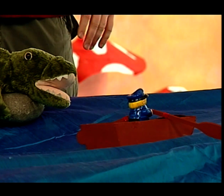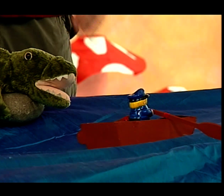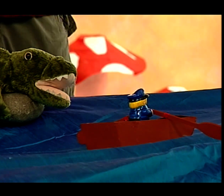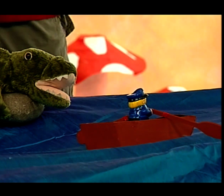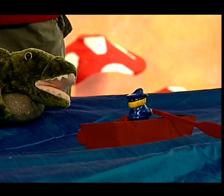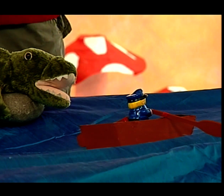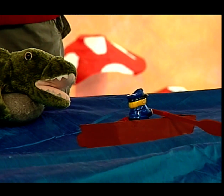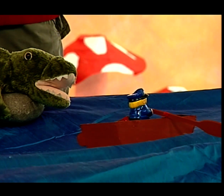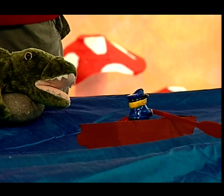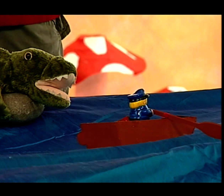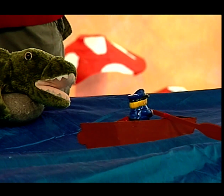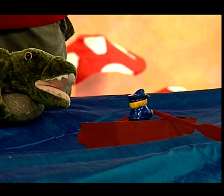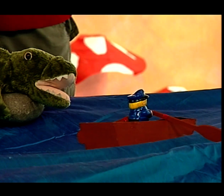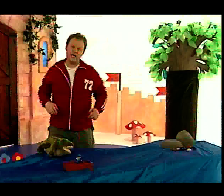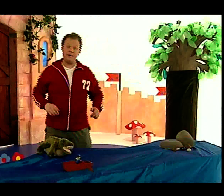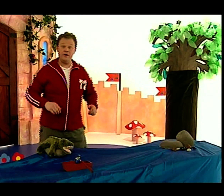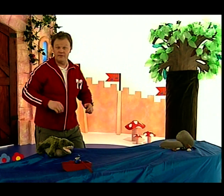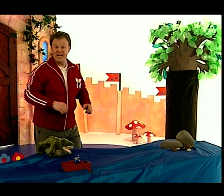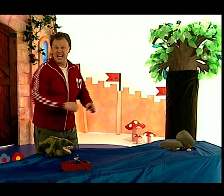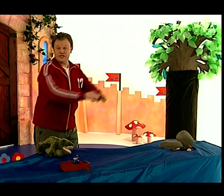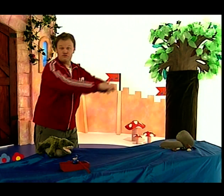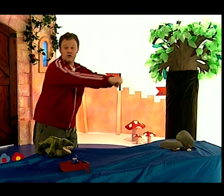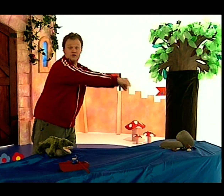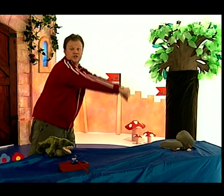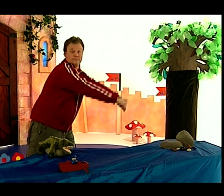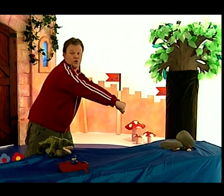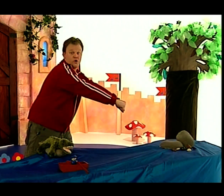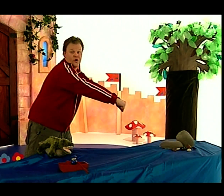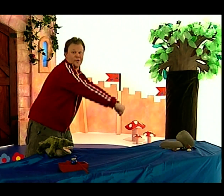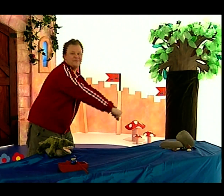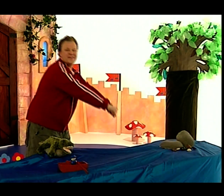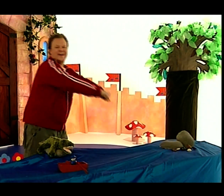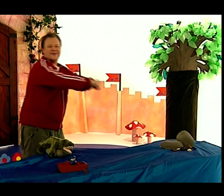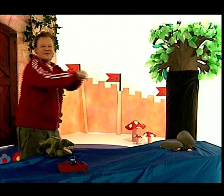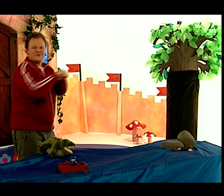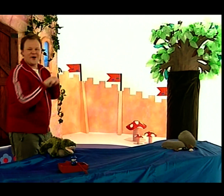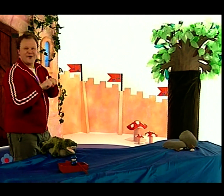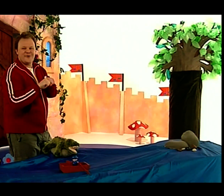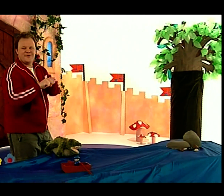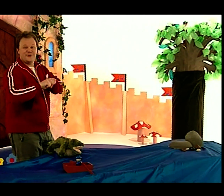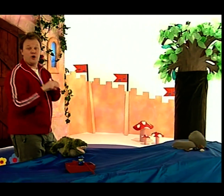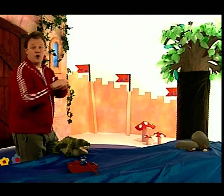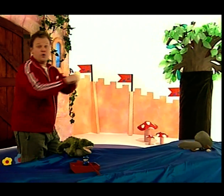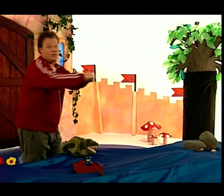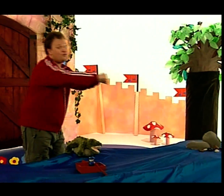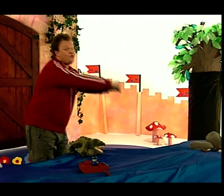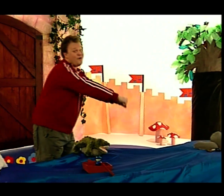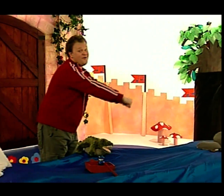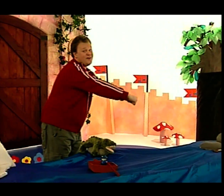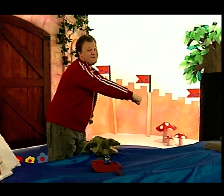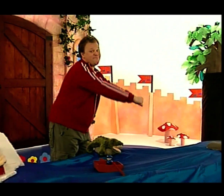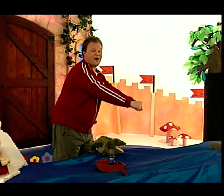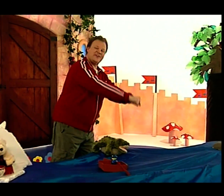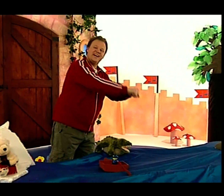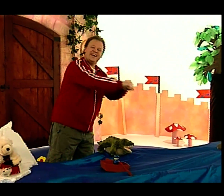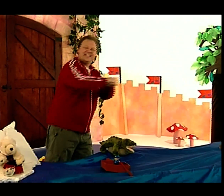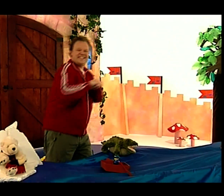Bye-bye, crocodile. Come on, let's row some more. Row, row, row your boat